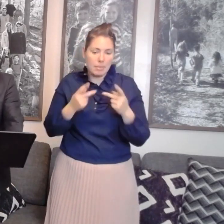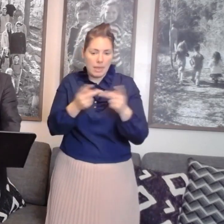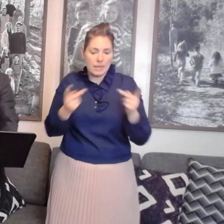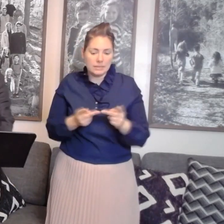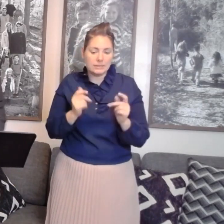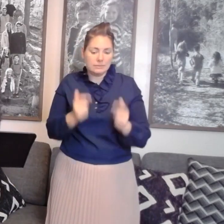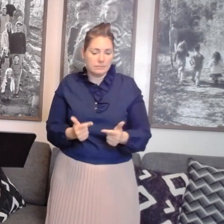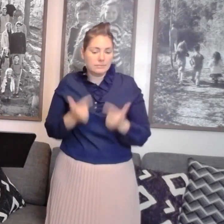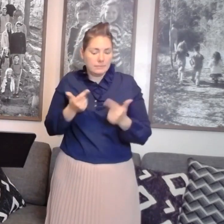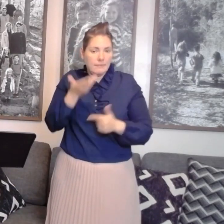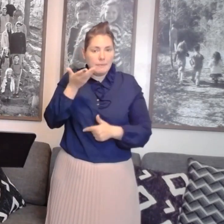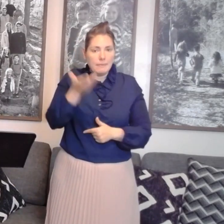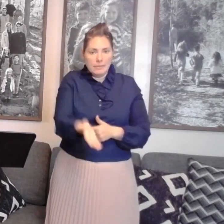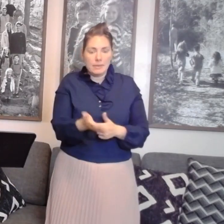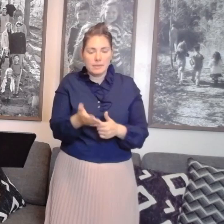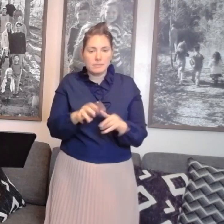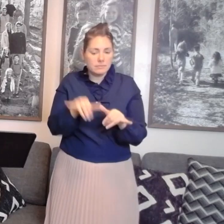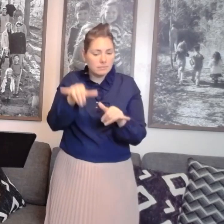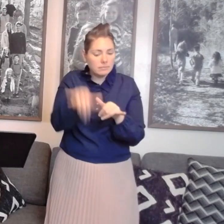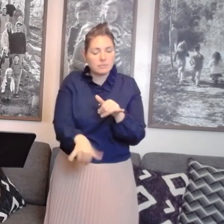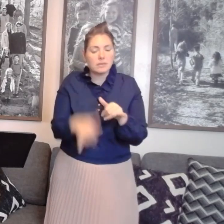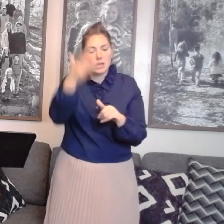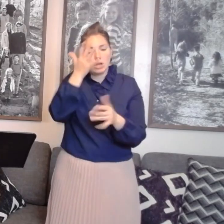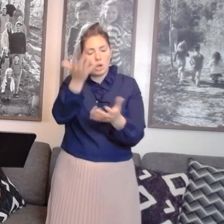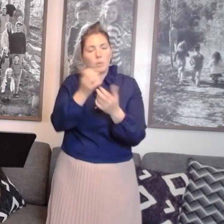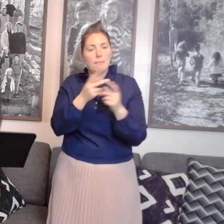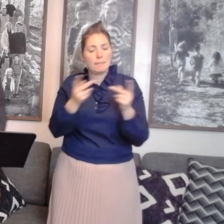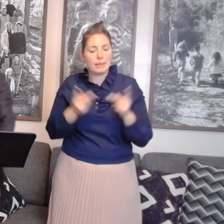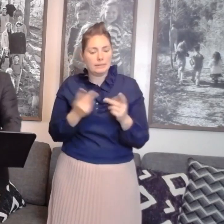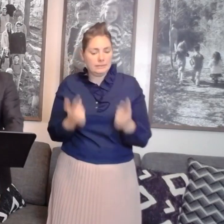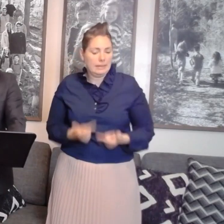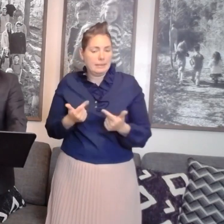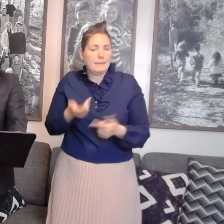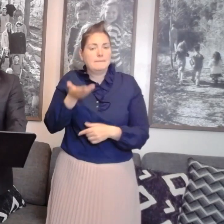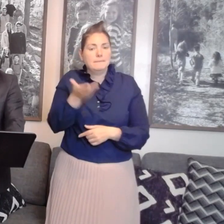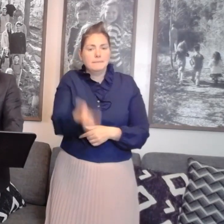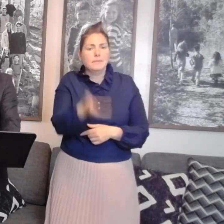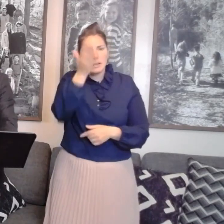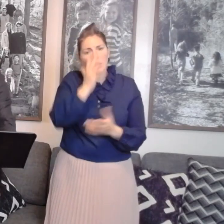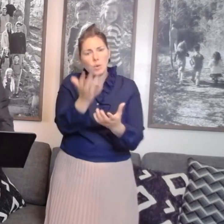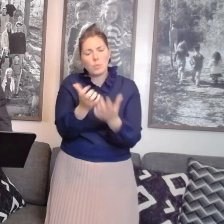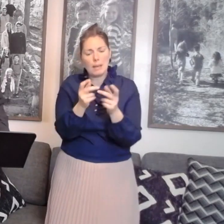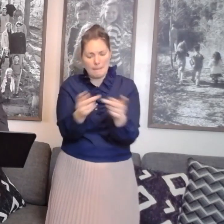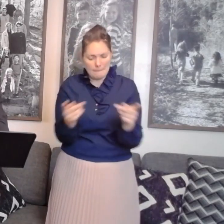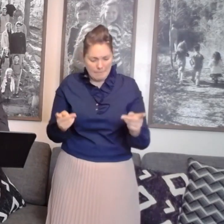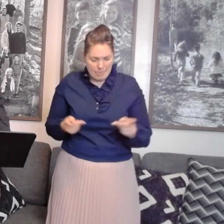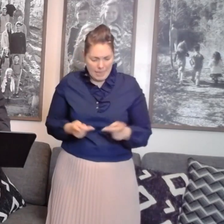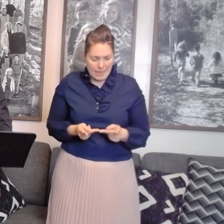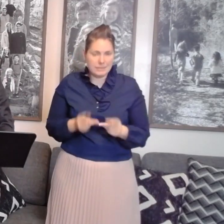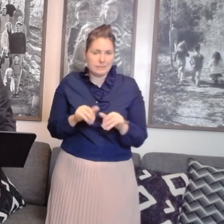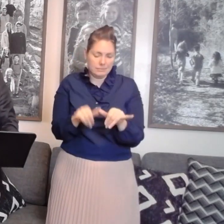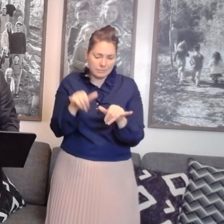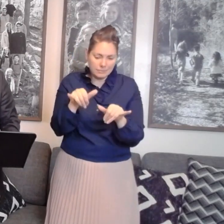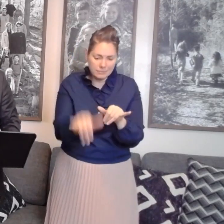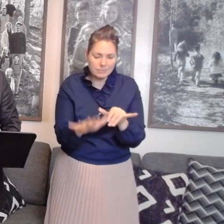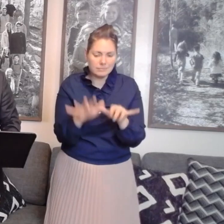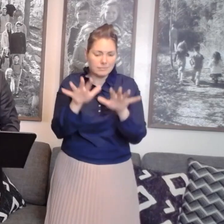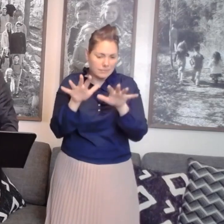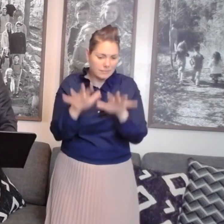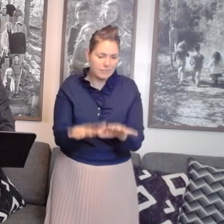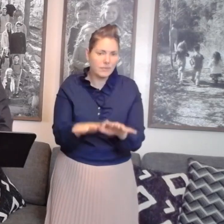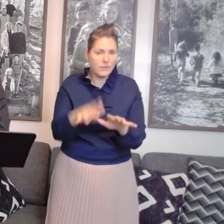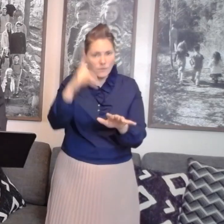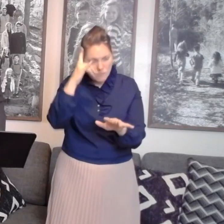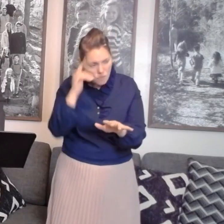can dwell. He wants a place where he can live. He wants a place where he can abide